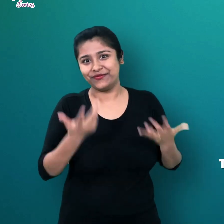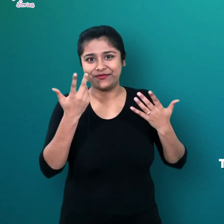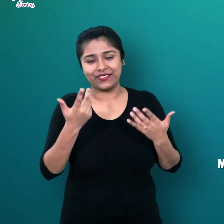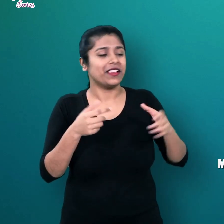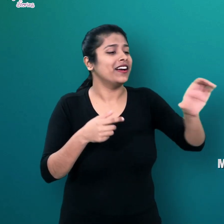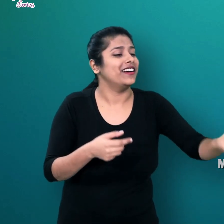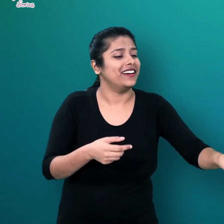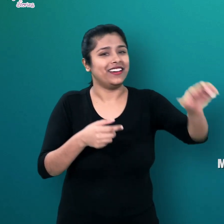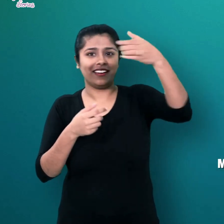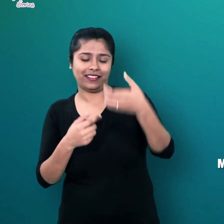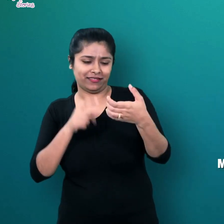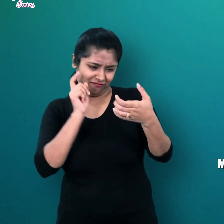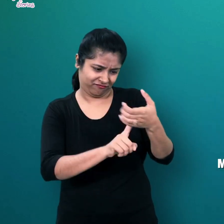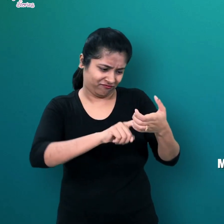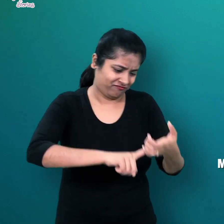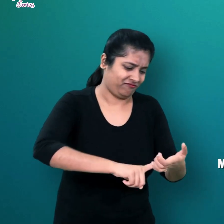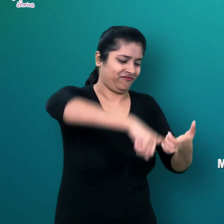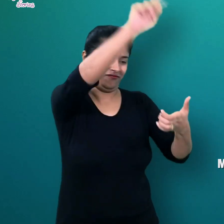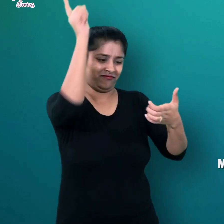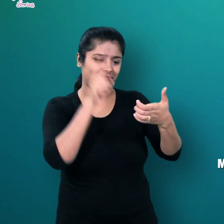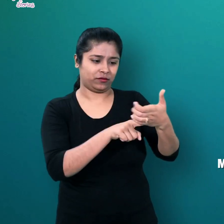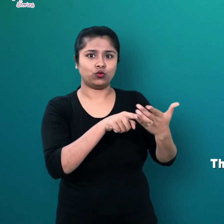keypad with numbers appeared. It needed a password.